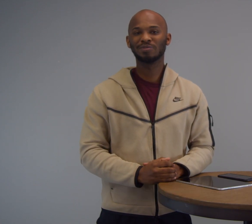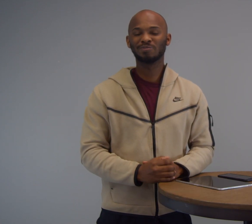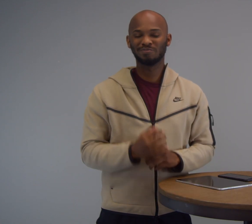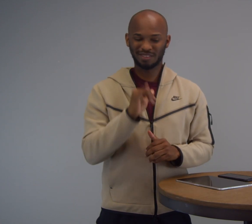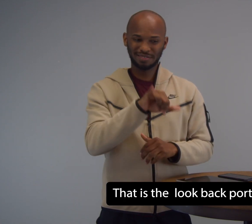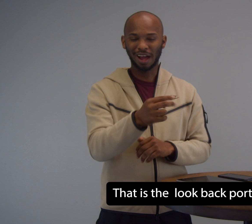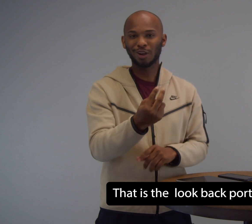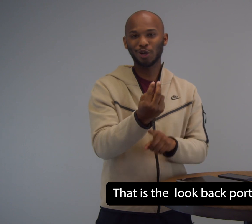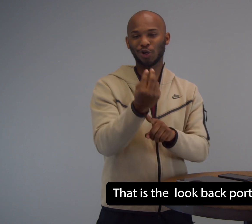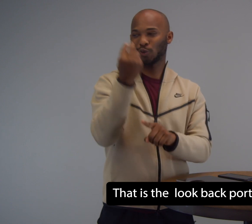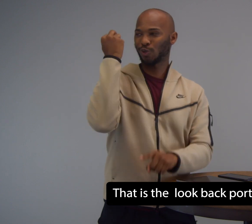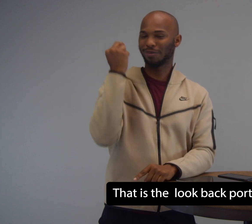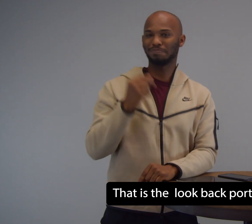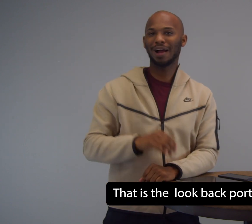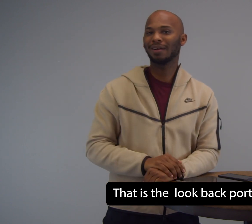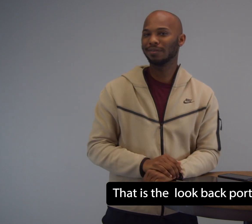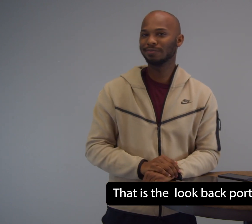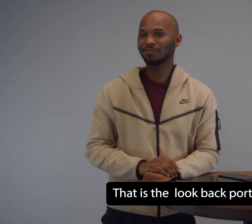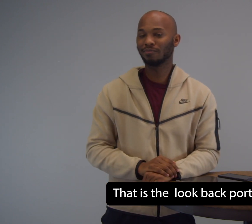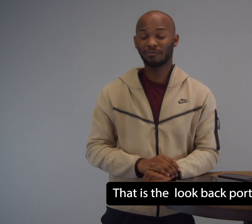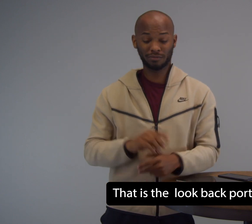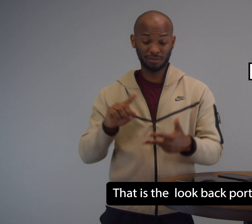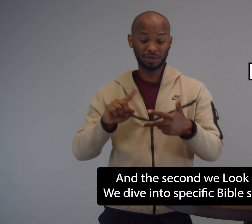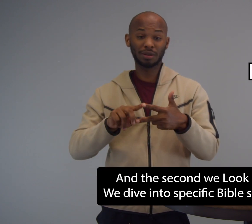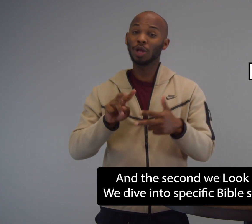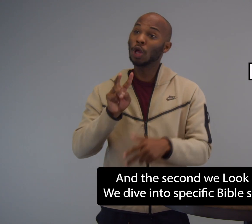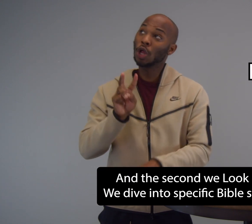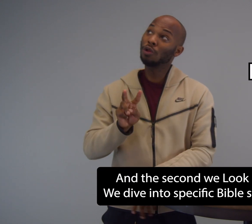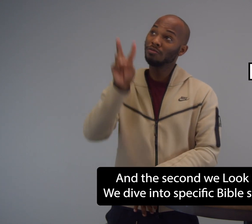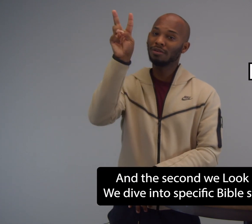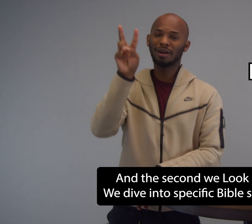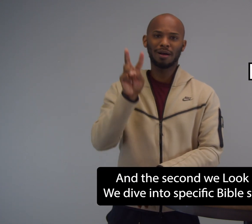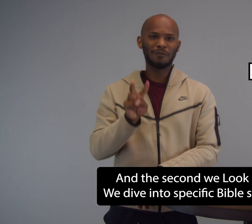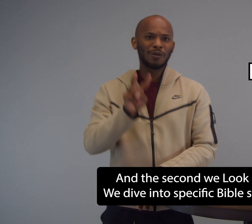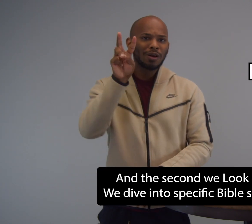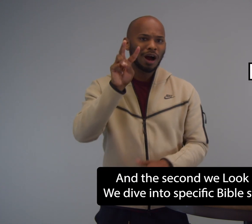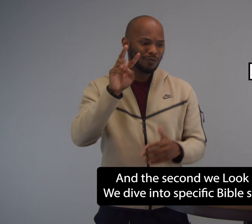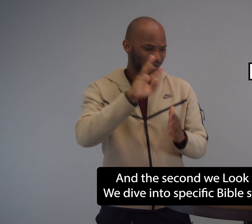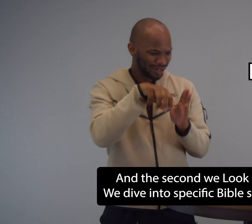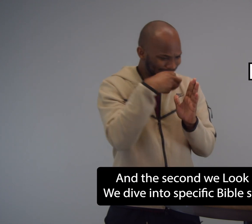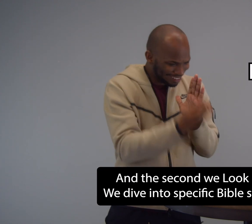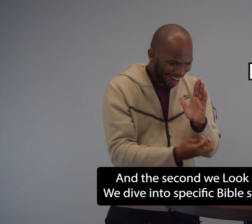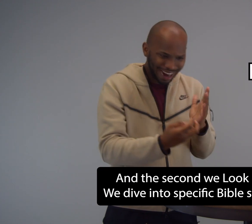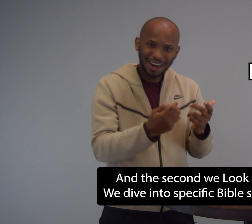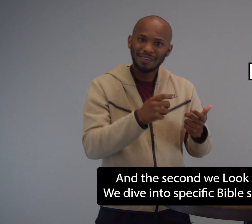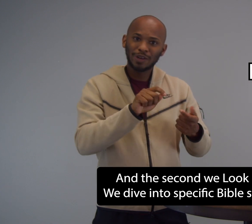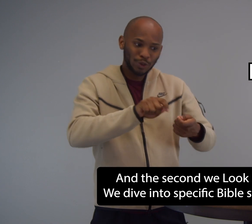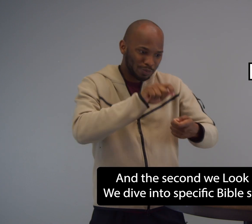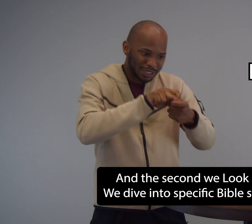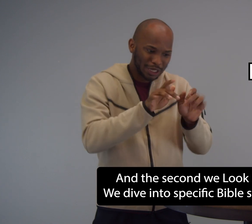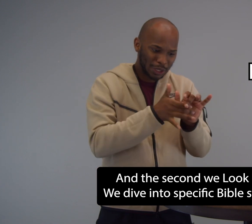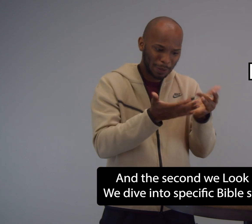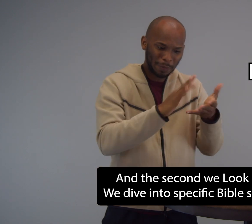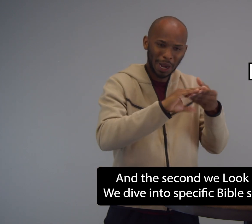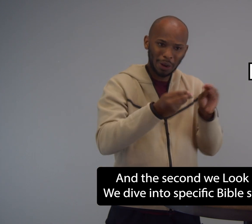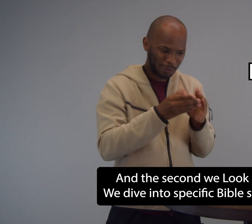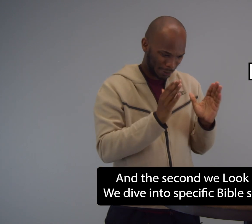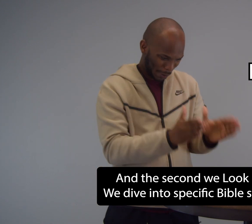And that's the look back portion. And the second we look up, we dive into specific Bible stories,